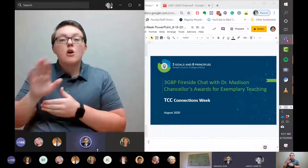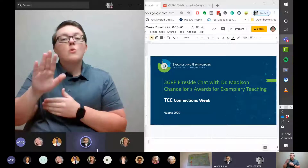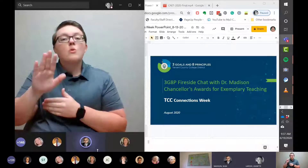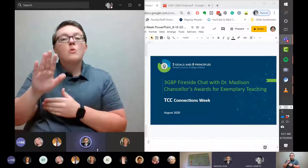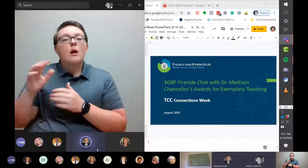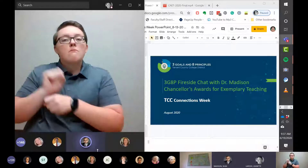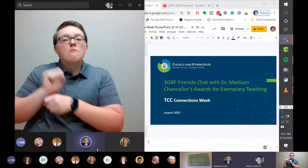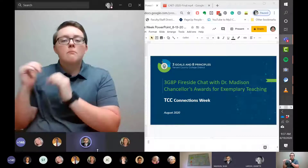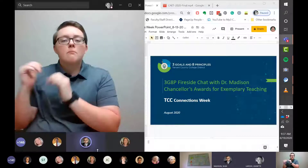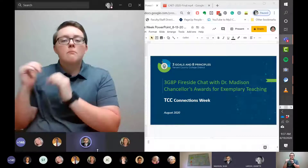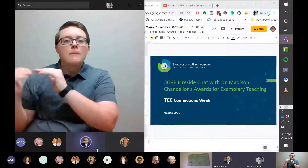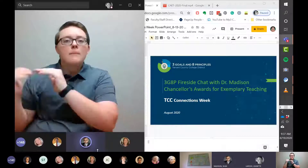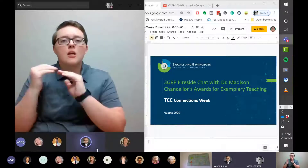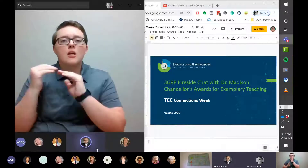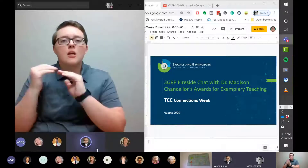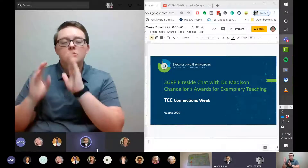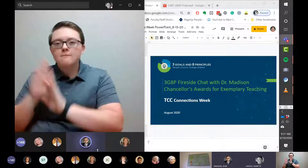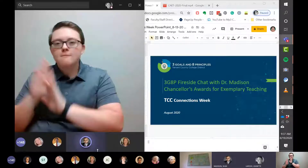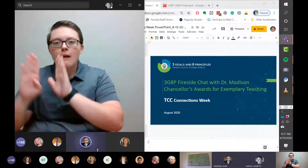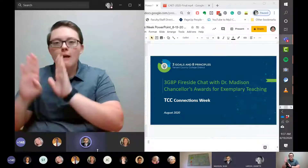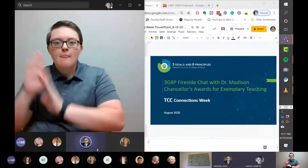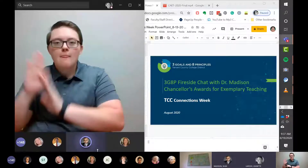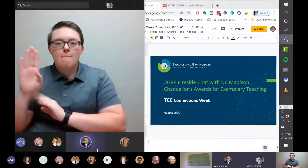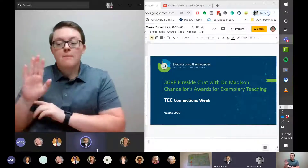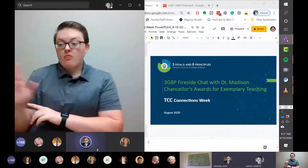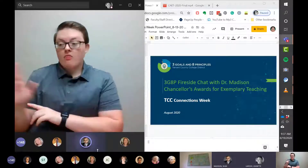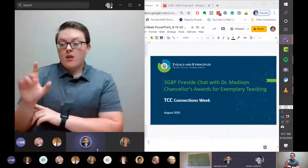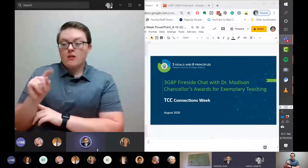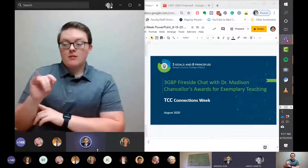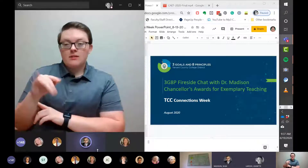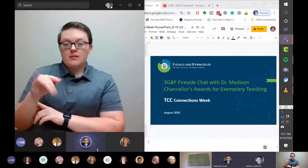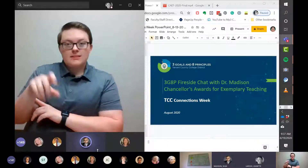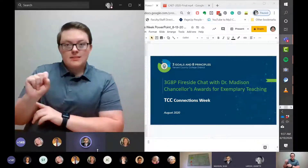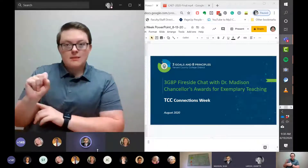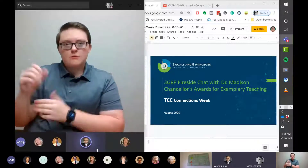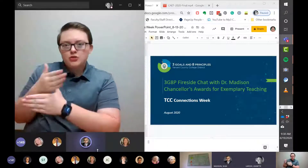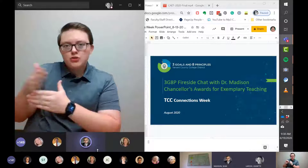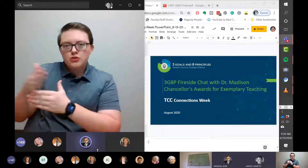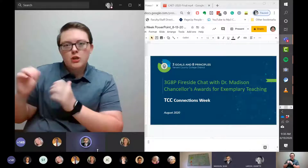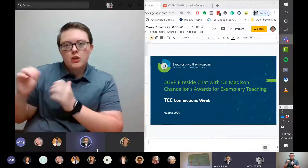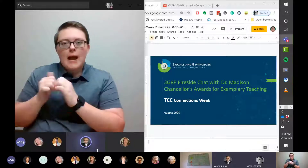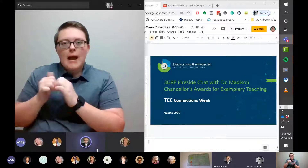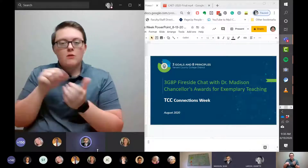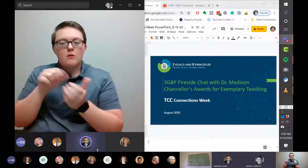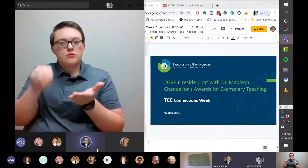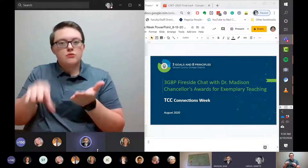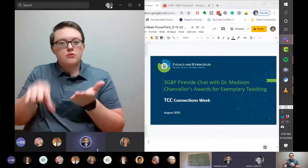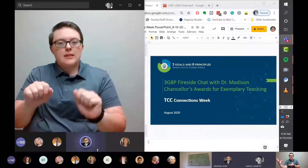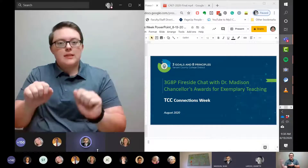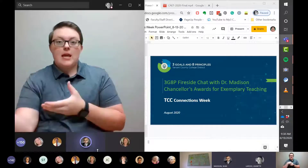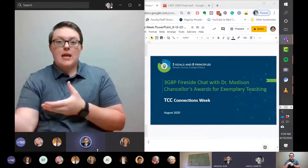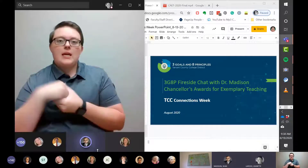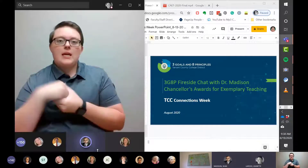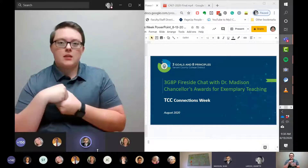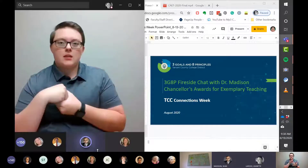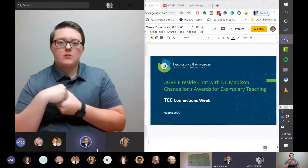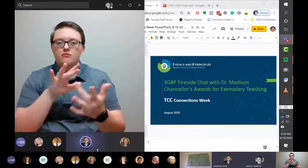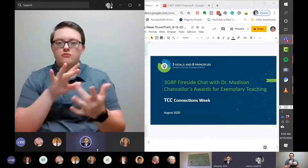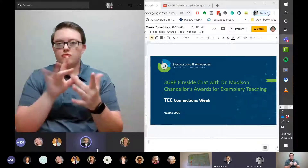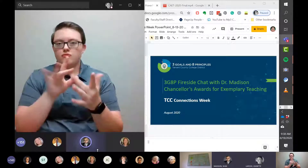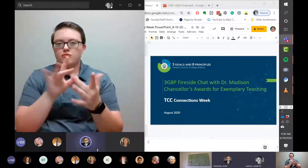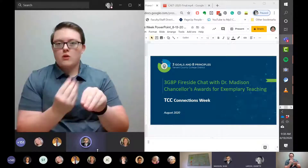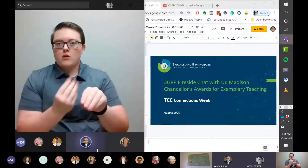to share their tips on supporting and engaging students remotely. And if you have a strategy you'd like to